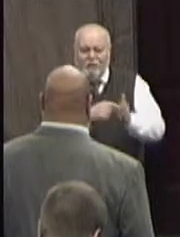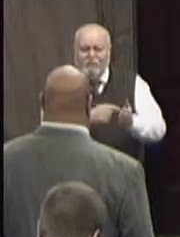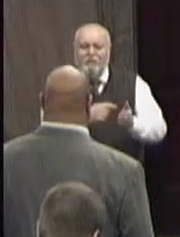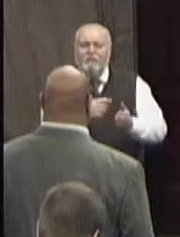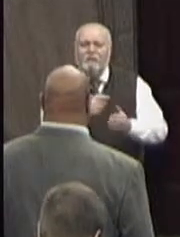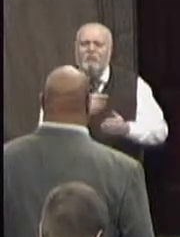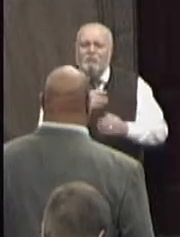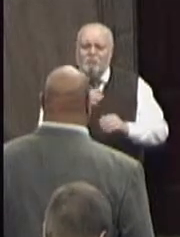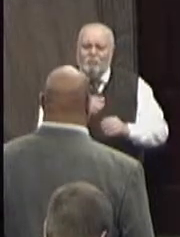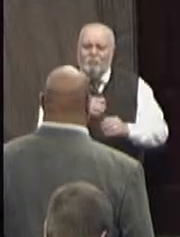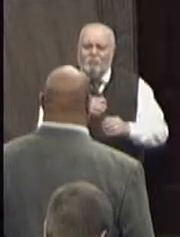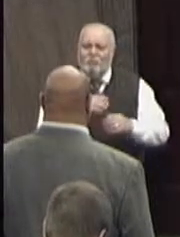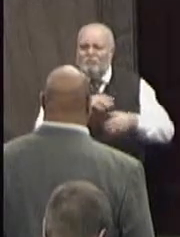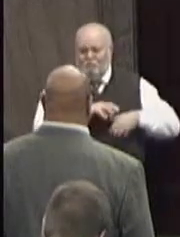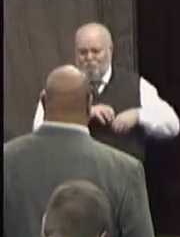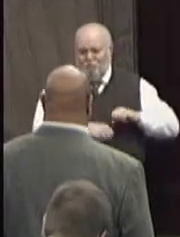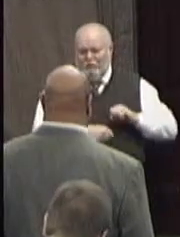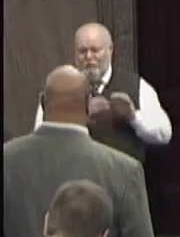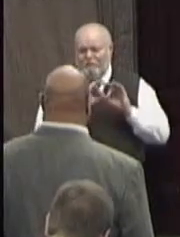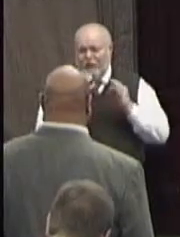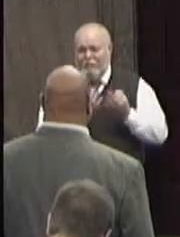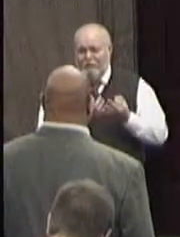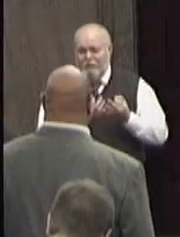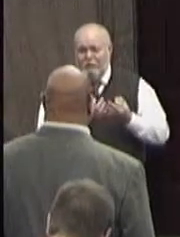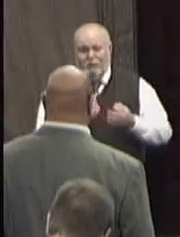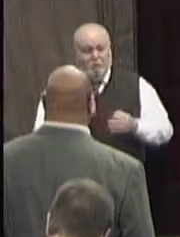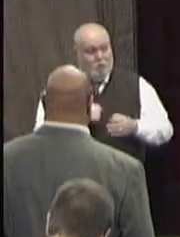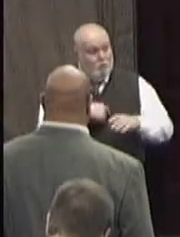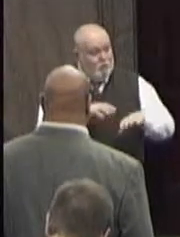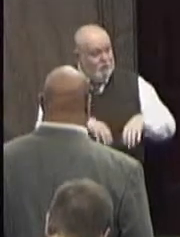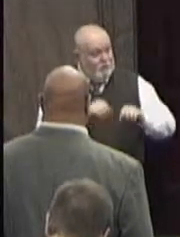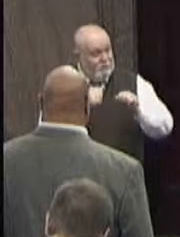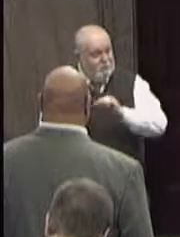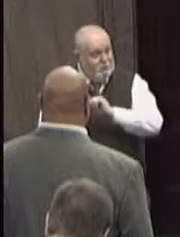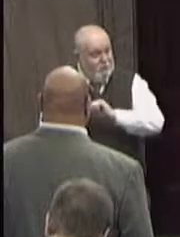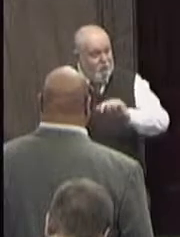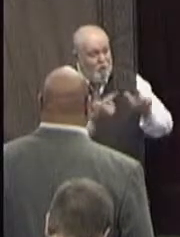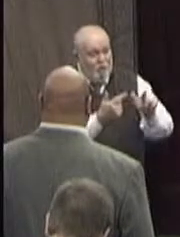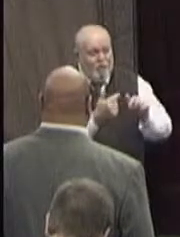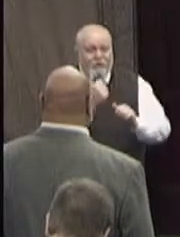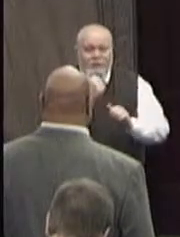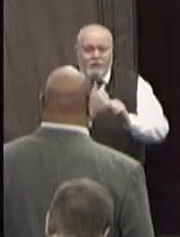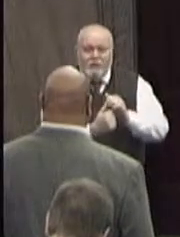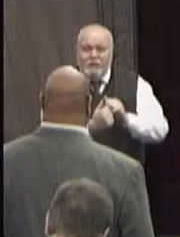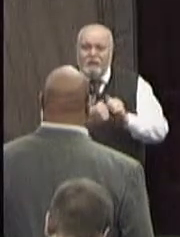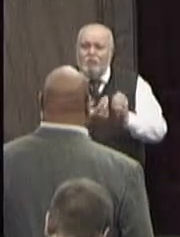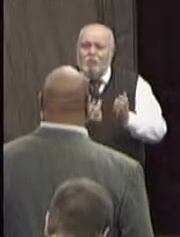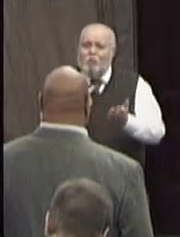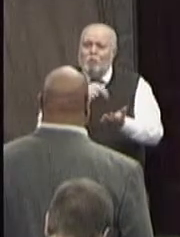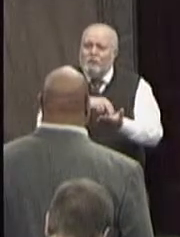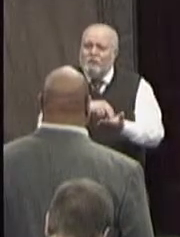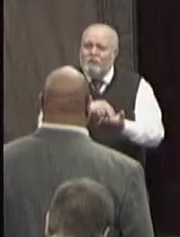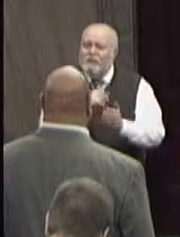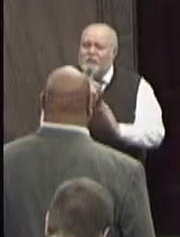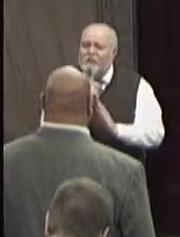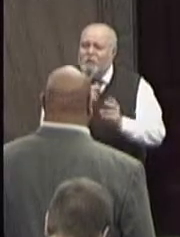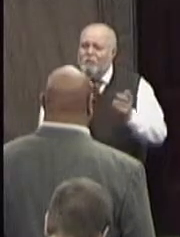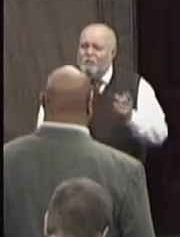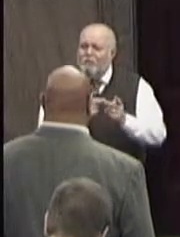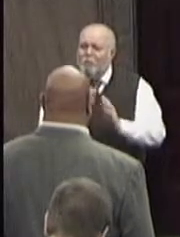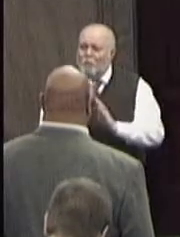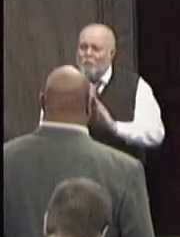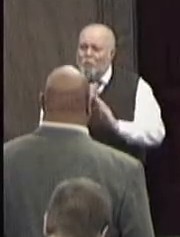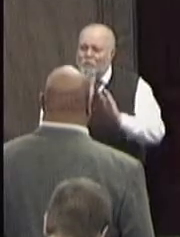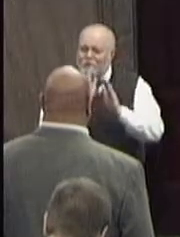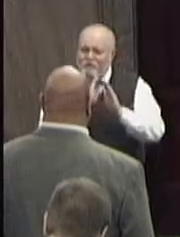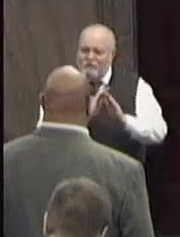bereaved family. This resolution was adopted unanimously, with each legislator rising in his or her place for a moment of silence.